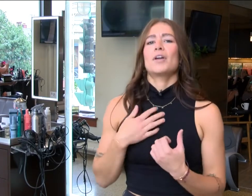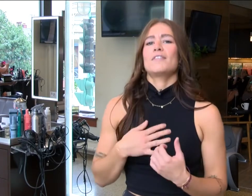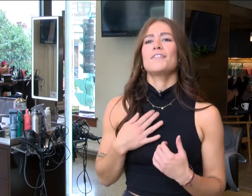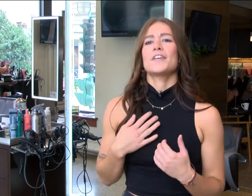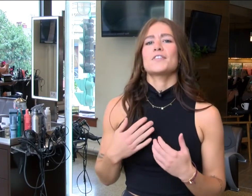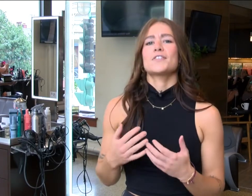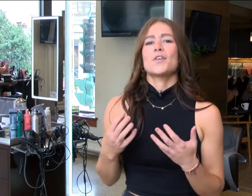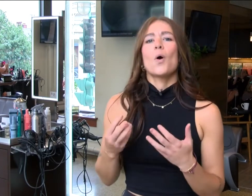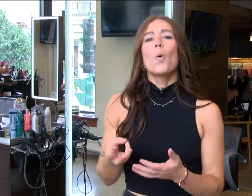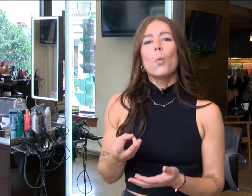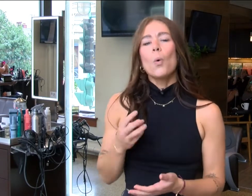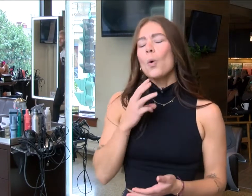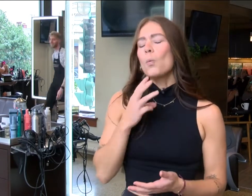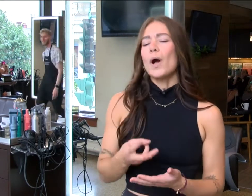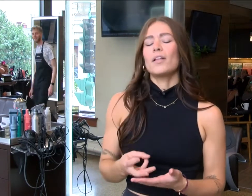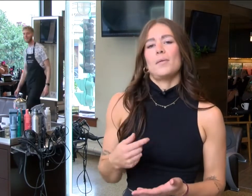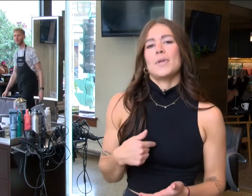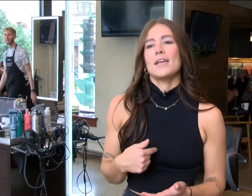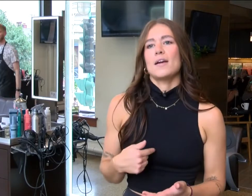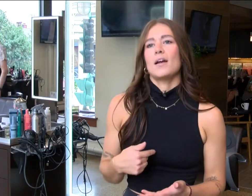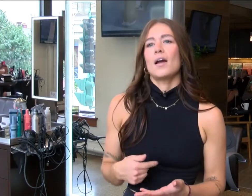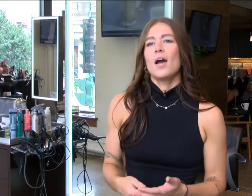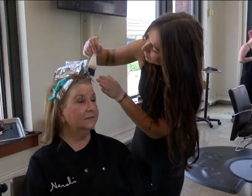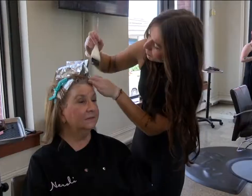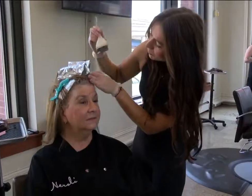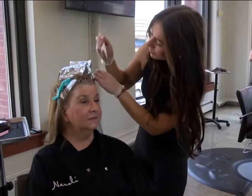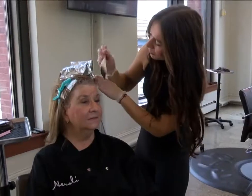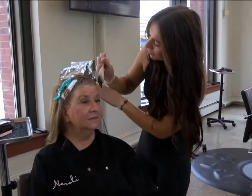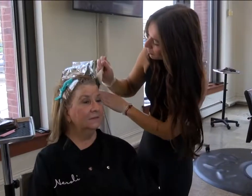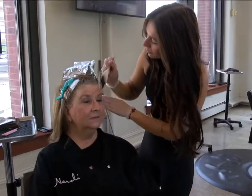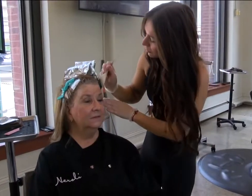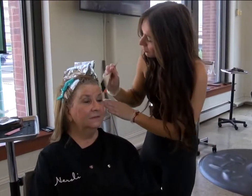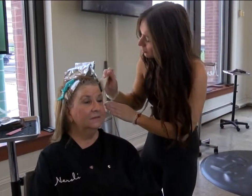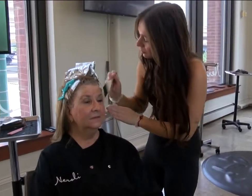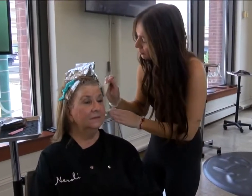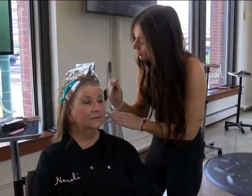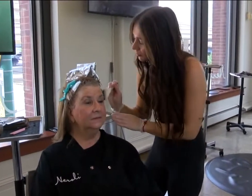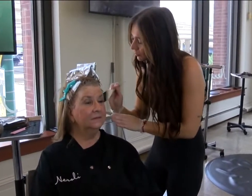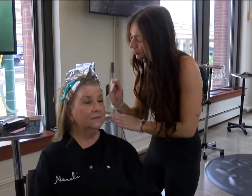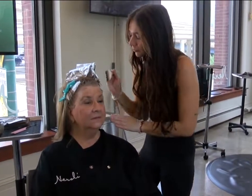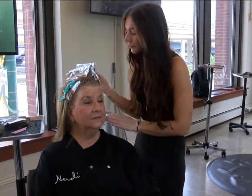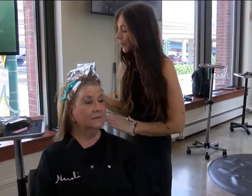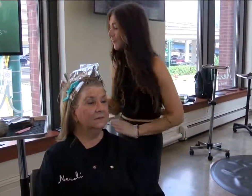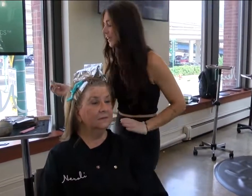feels welcome here. In Milwaukee, Taylor Lumpkin, TMJ4 News. MELOURS ihr